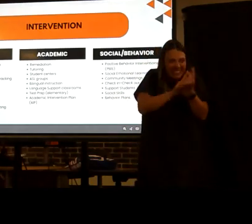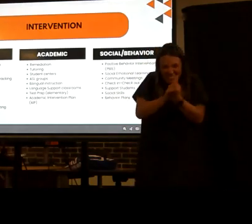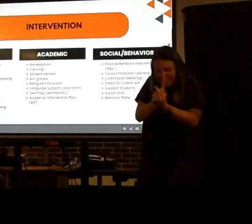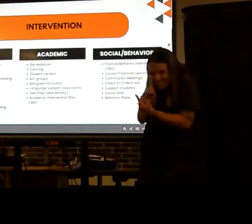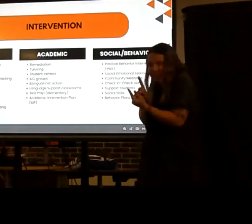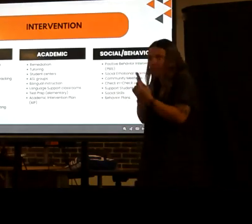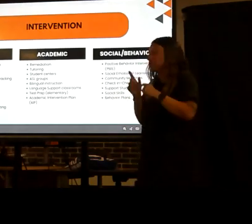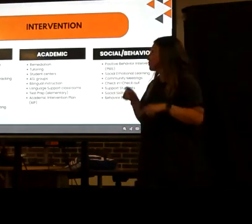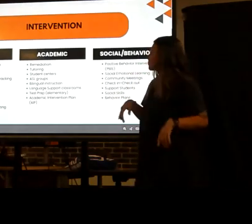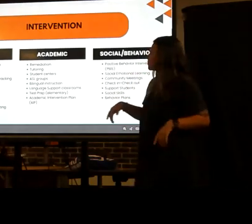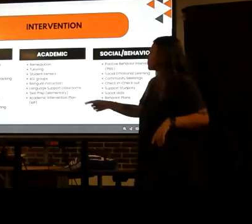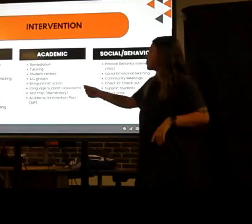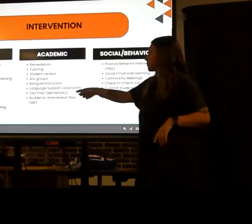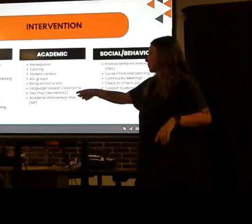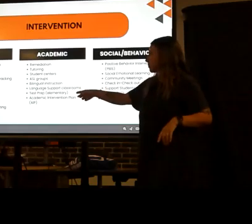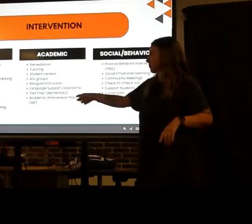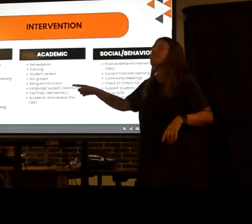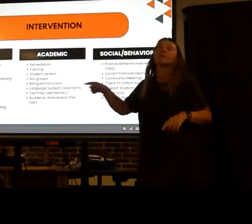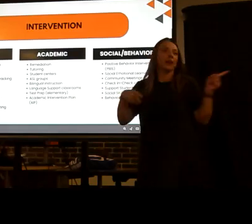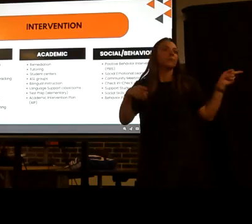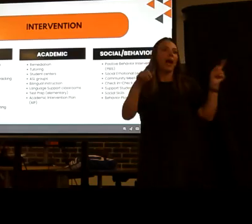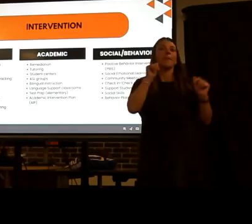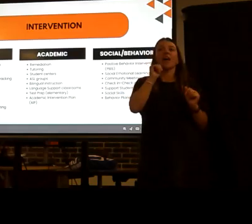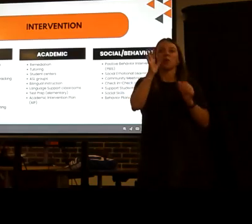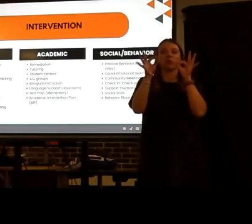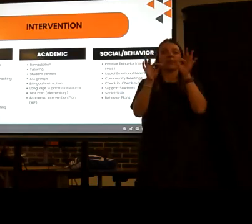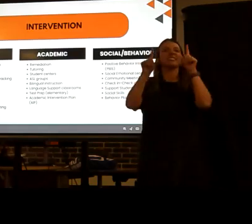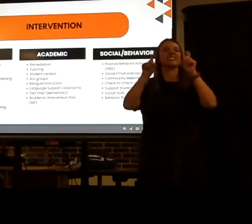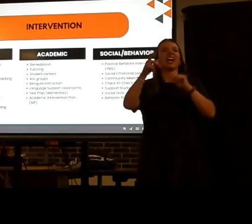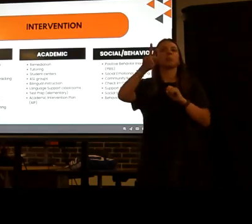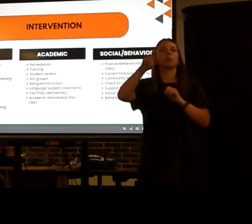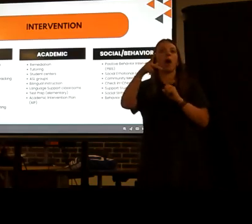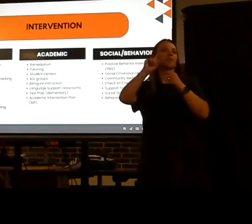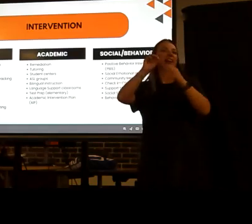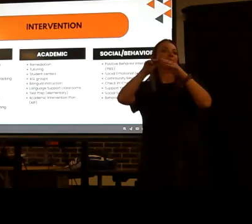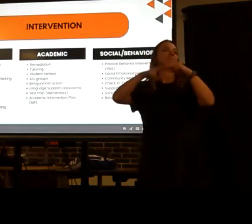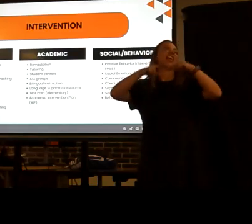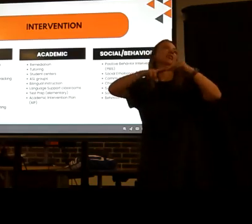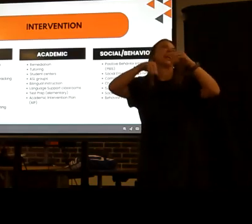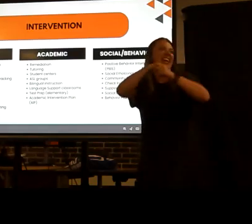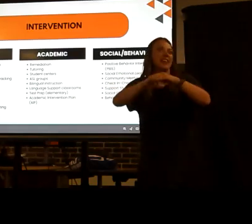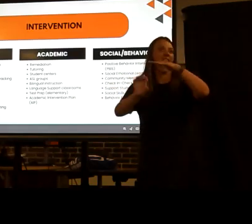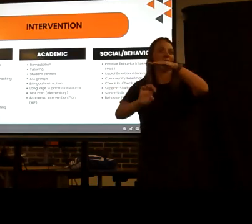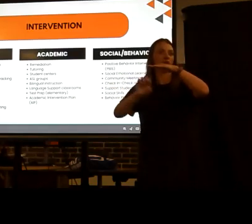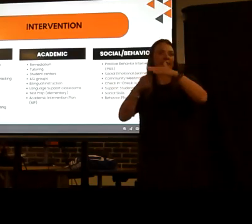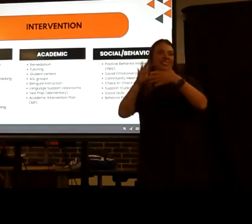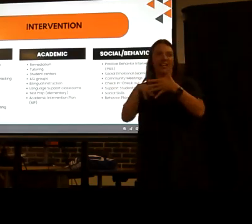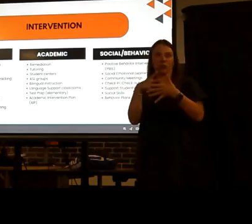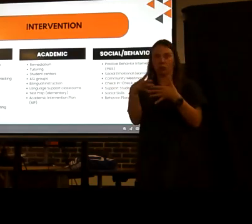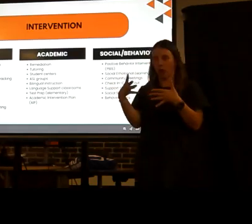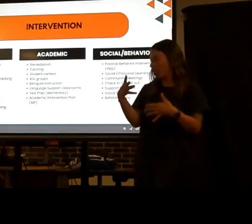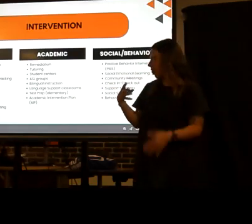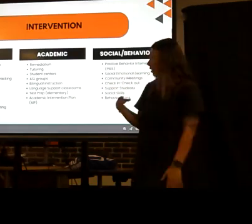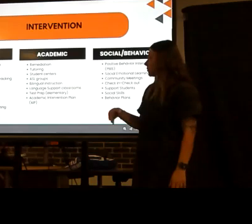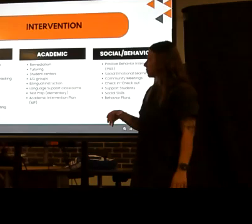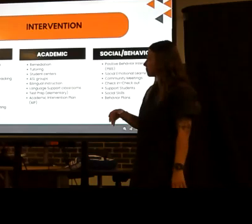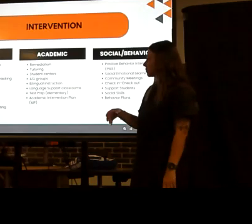language support classrooms where we provide one-on-one attention to students, and then we have